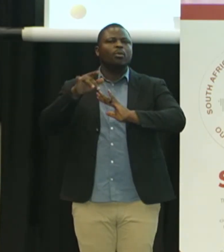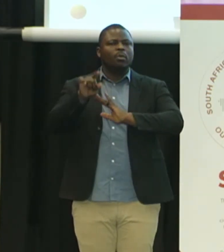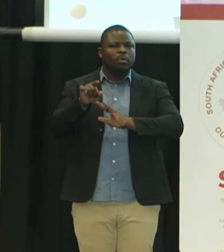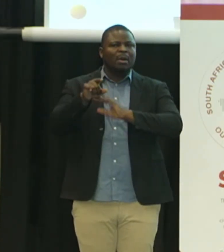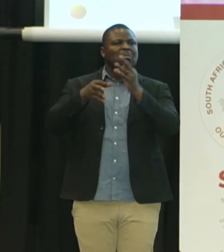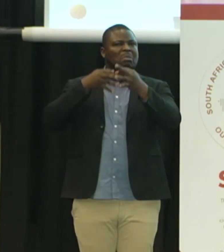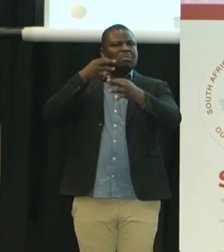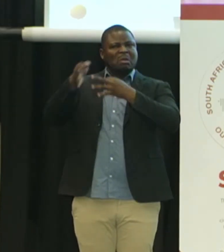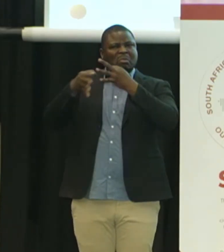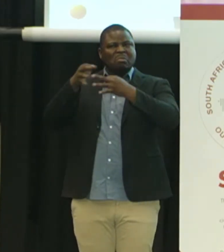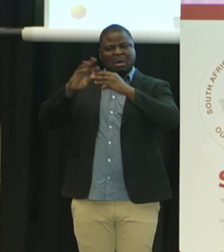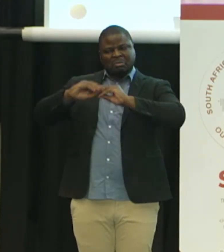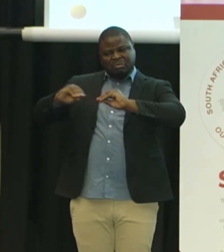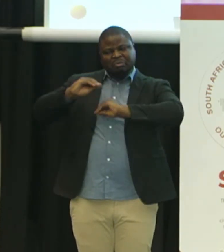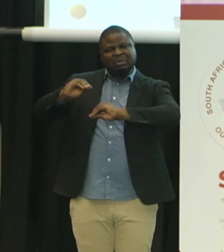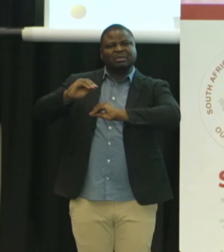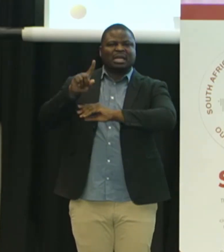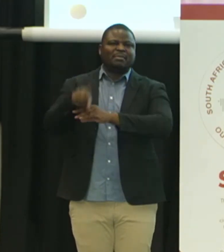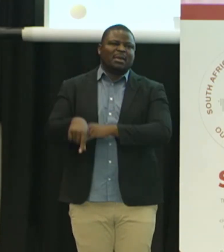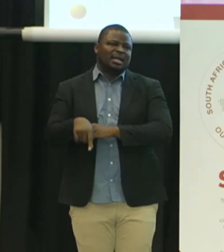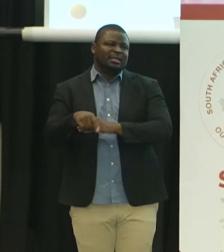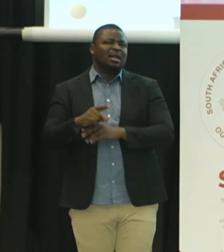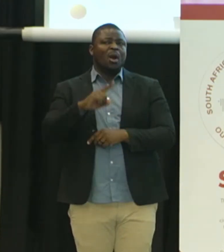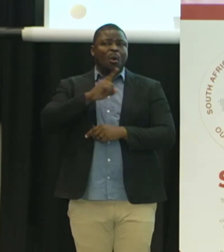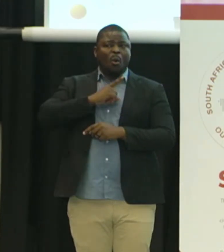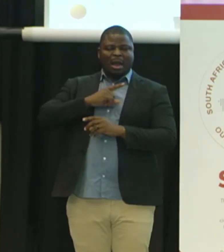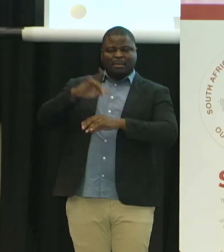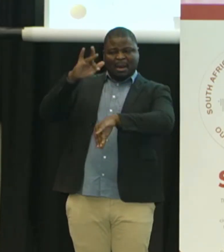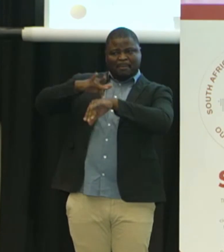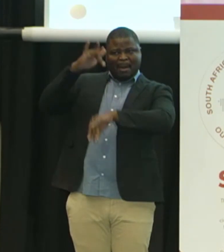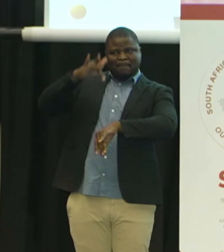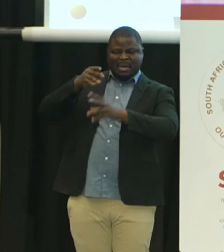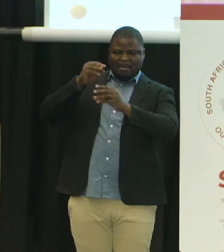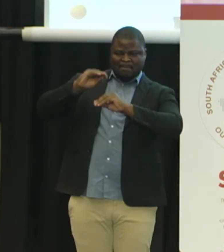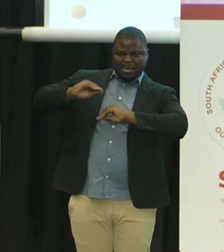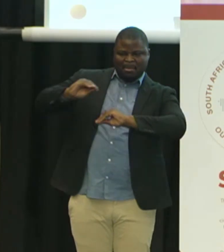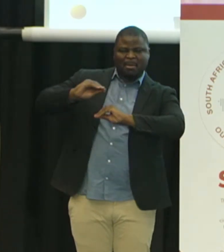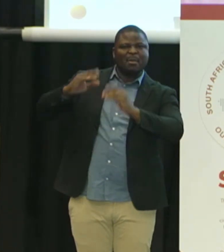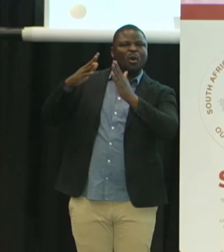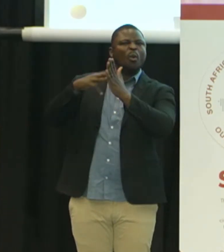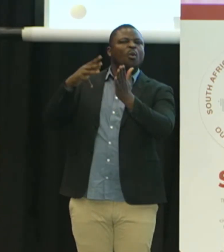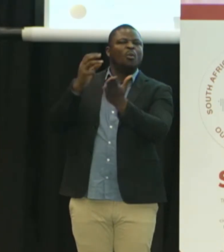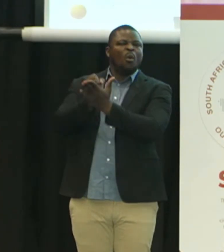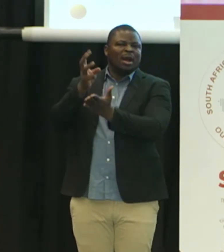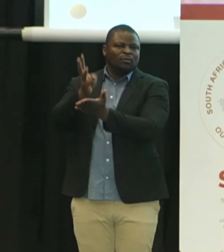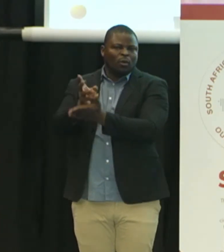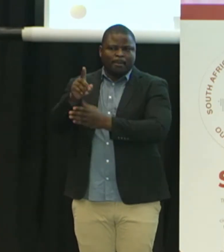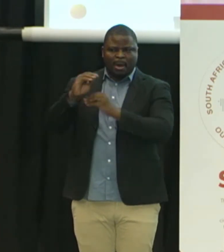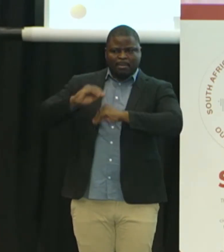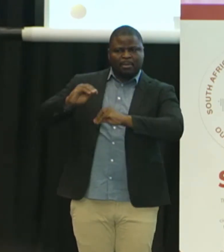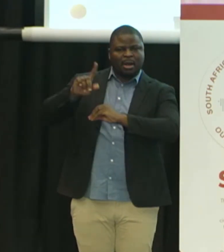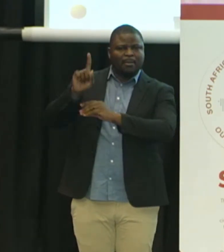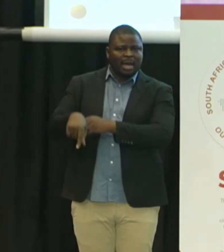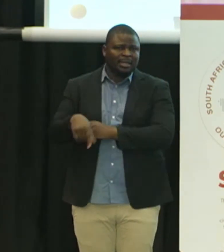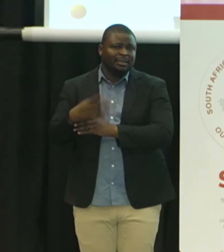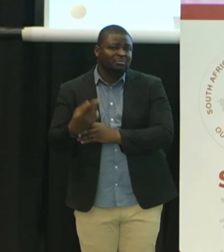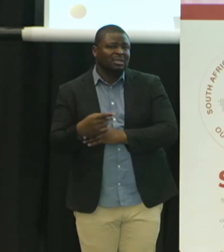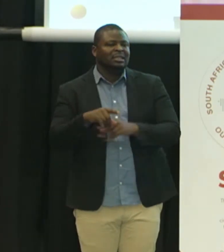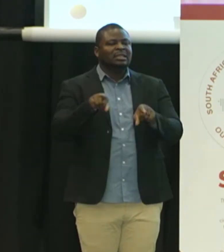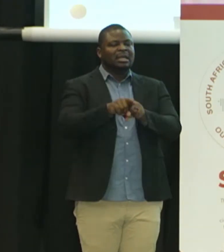really make sure that everybody is sensitized regarding key population. Already Helen has mentioned